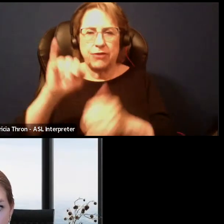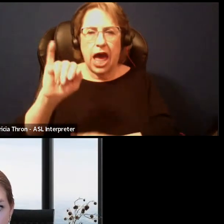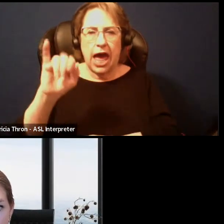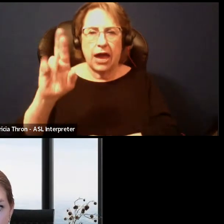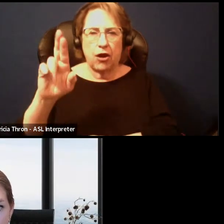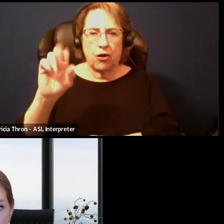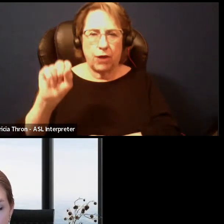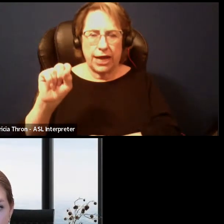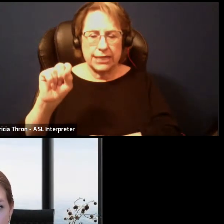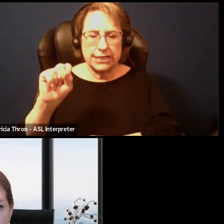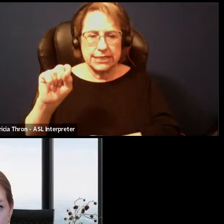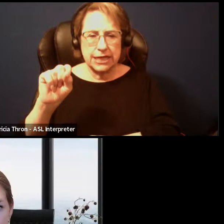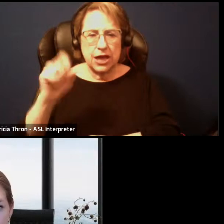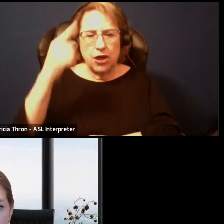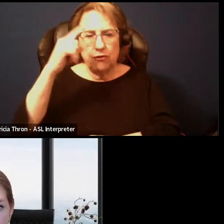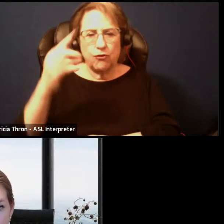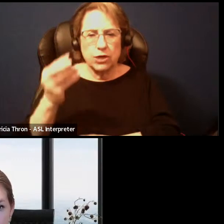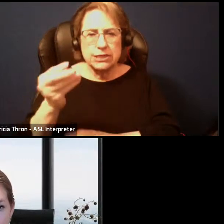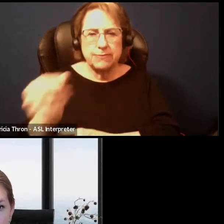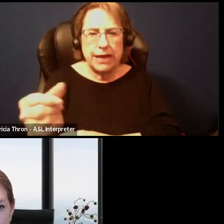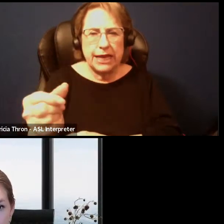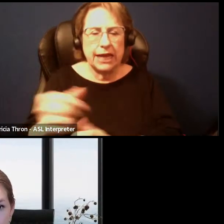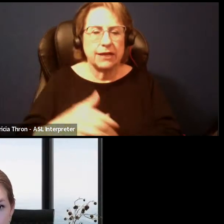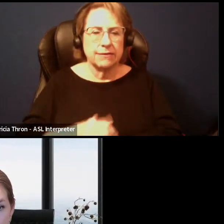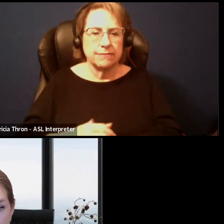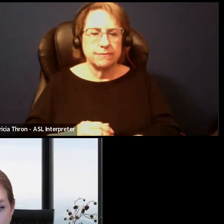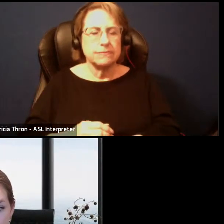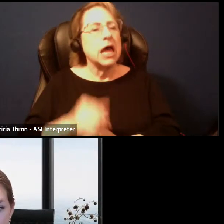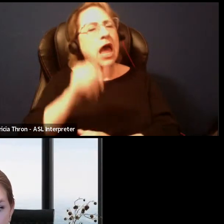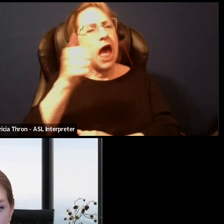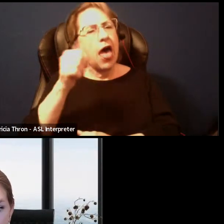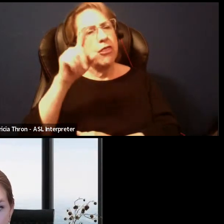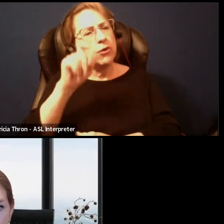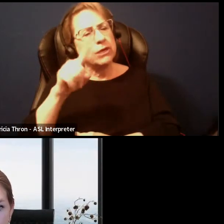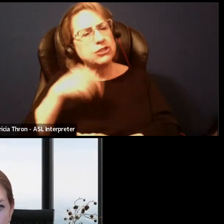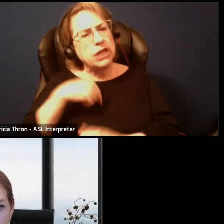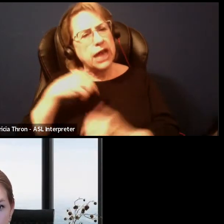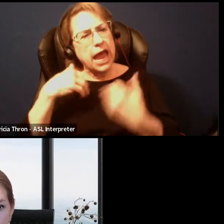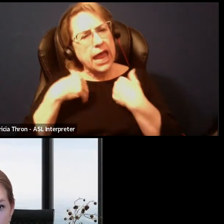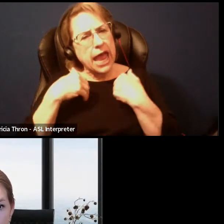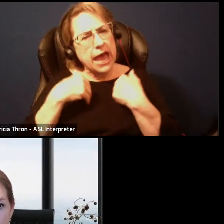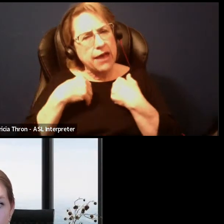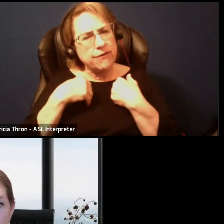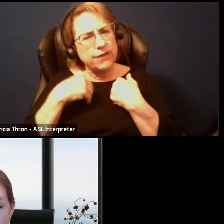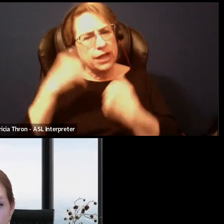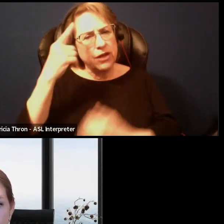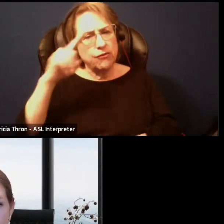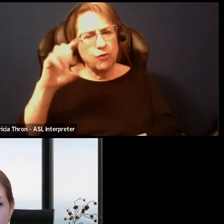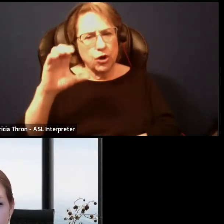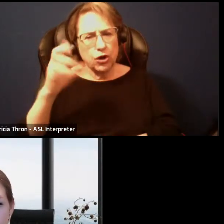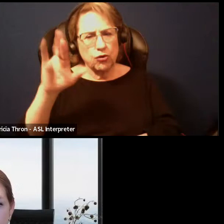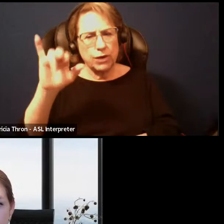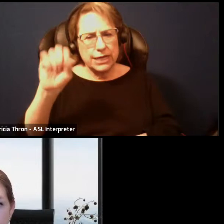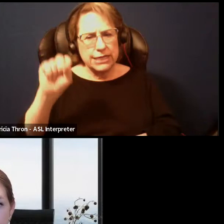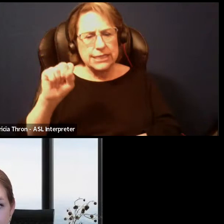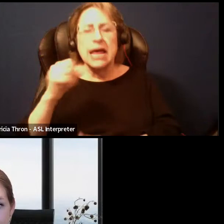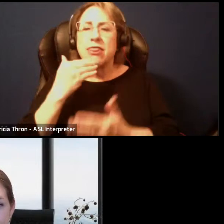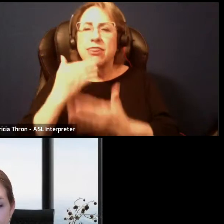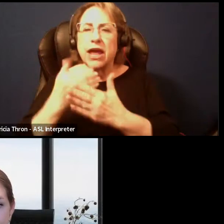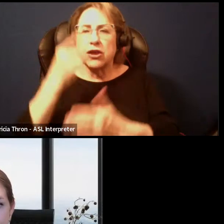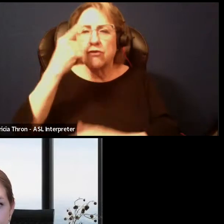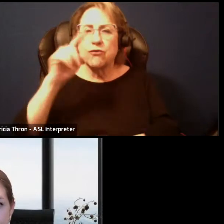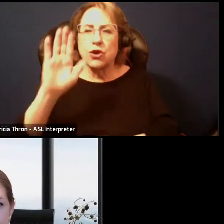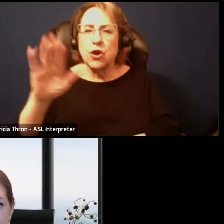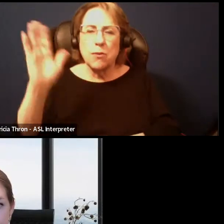terms of spending. Okay, thank you. The other question I have, and I think this is for Chris Hyatt. Thank you for your presentation.